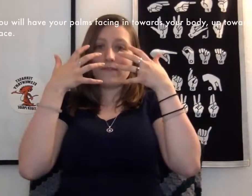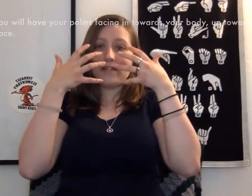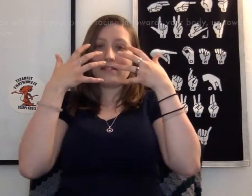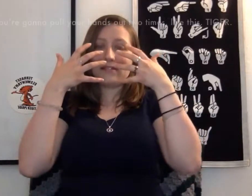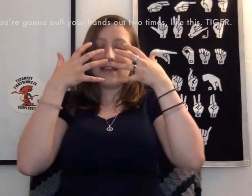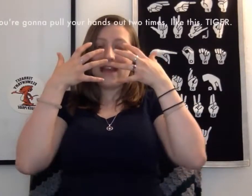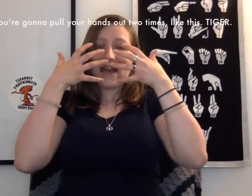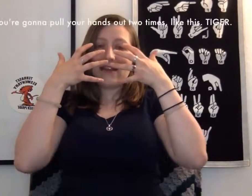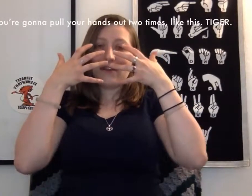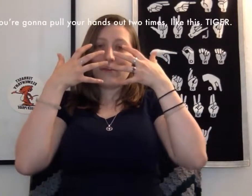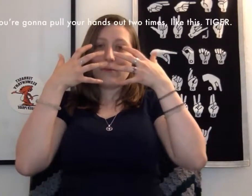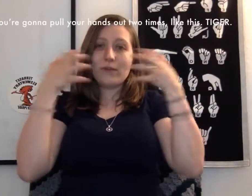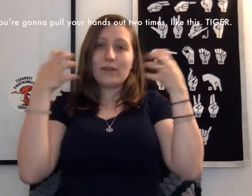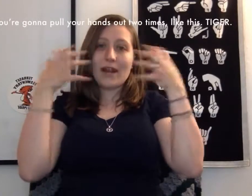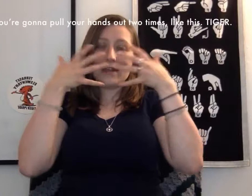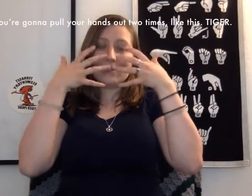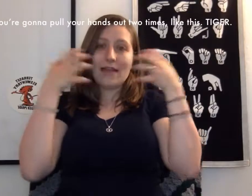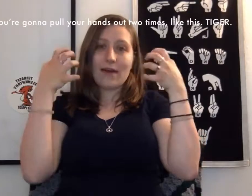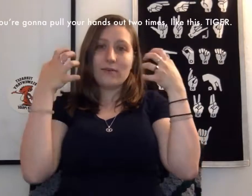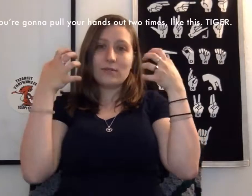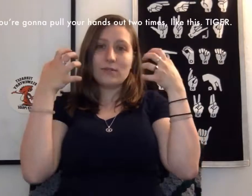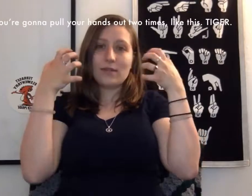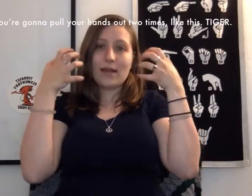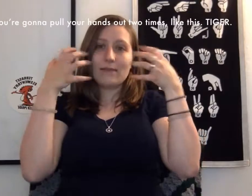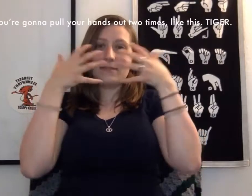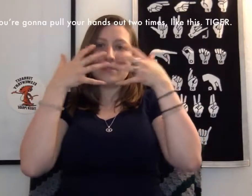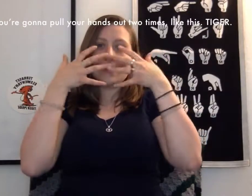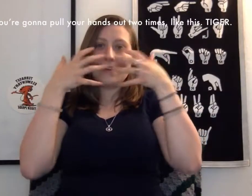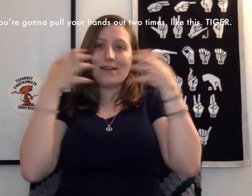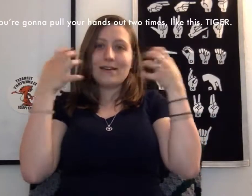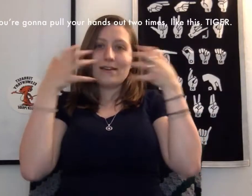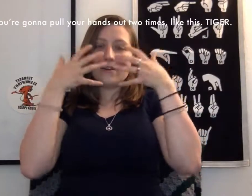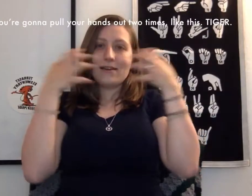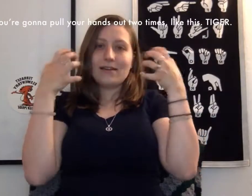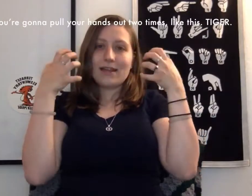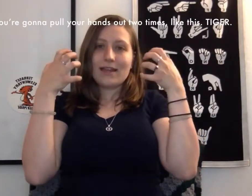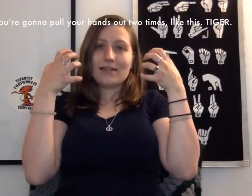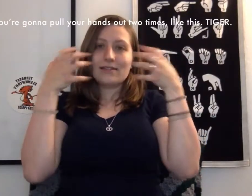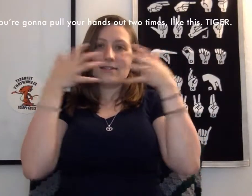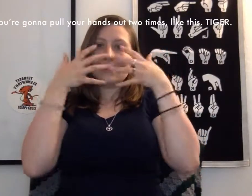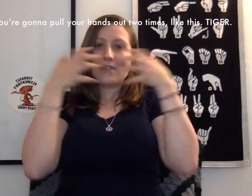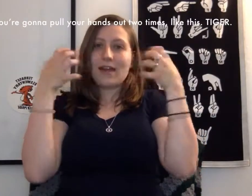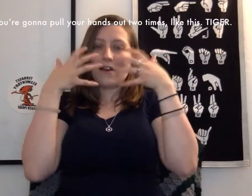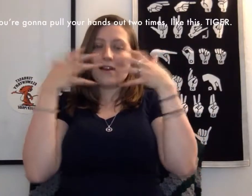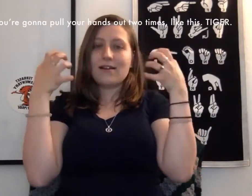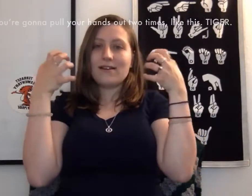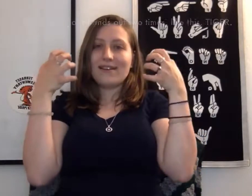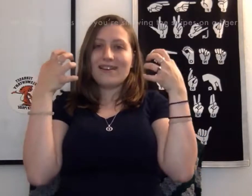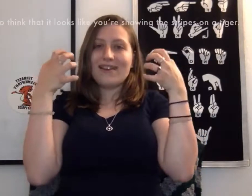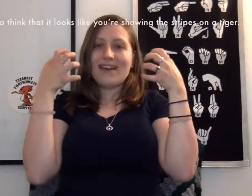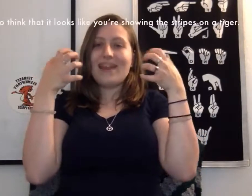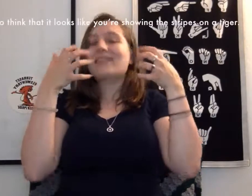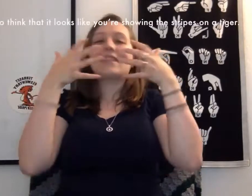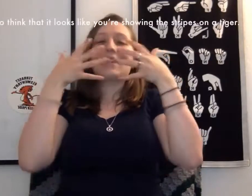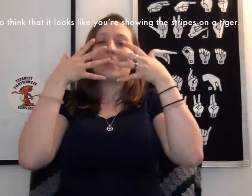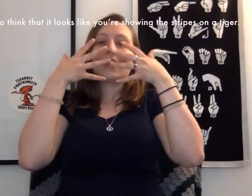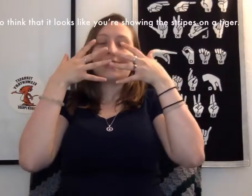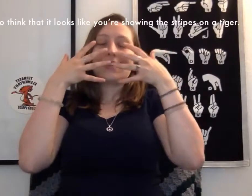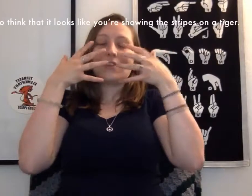face, and you're going to pull your hands out 2 times, like this, tiger. I like to think that it's like you're